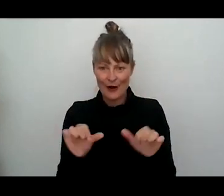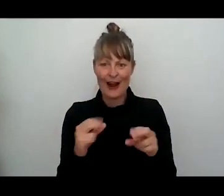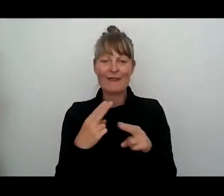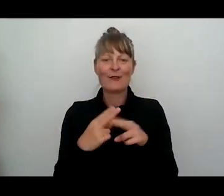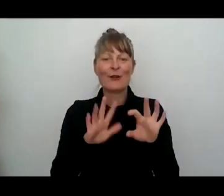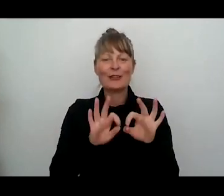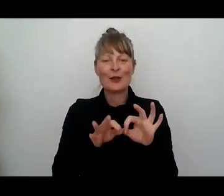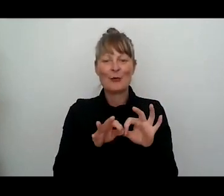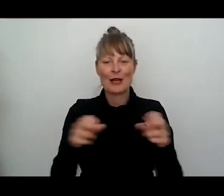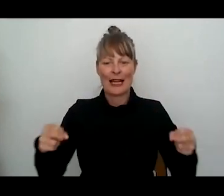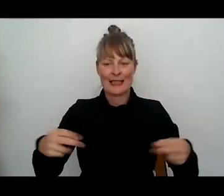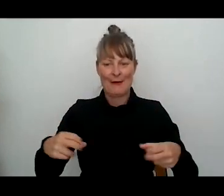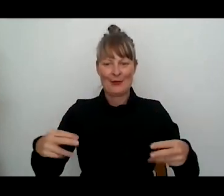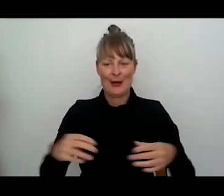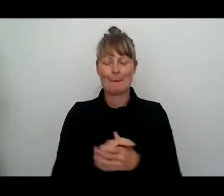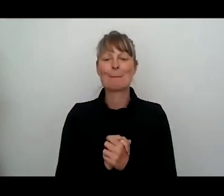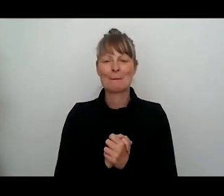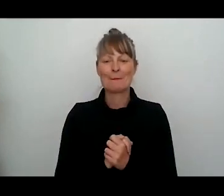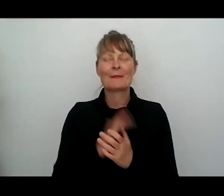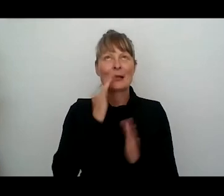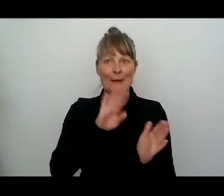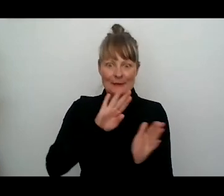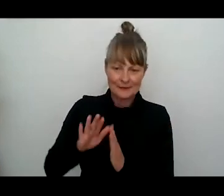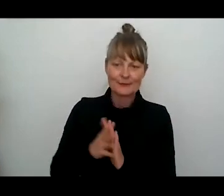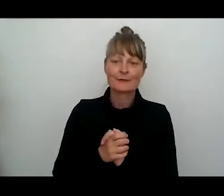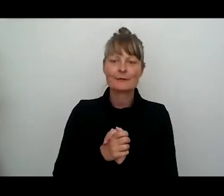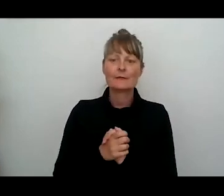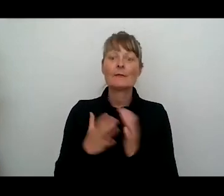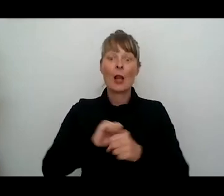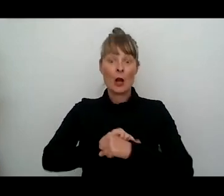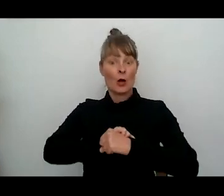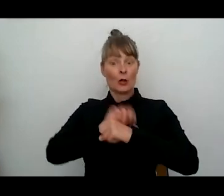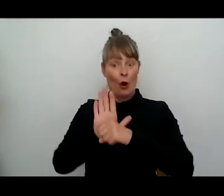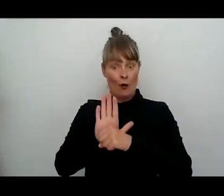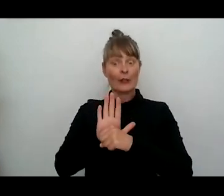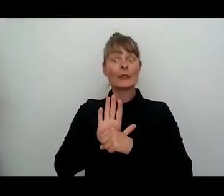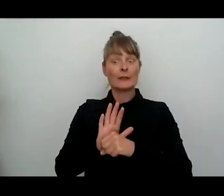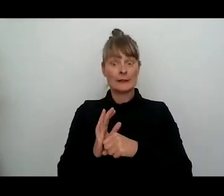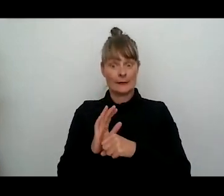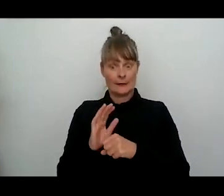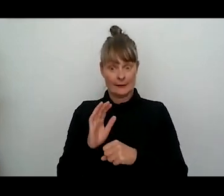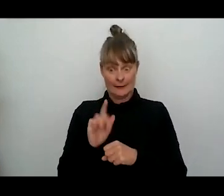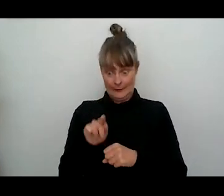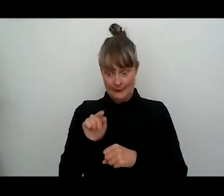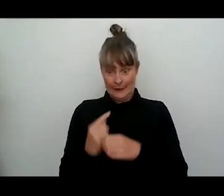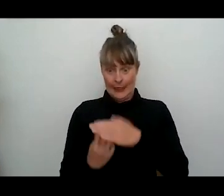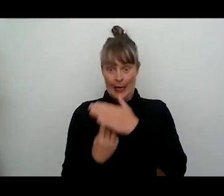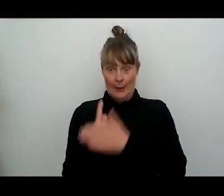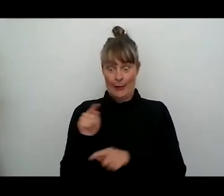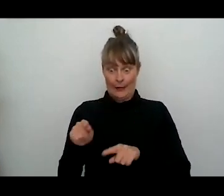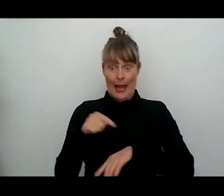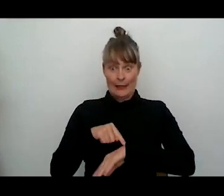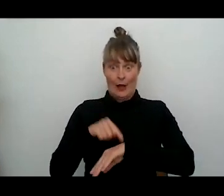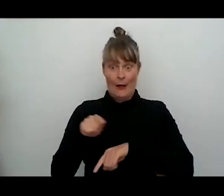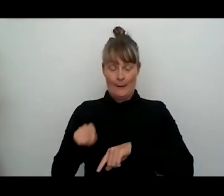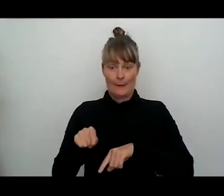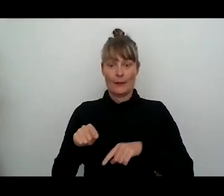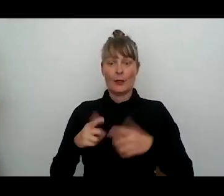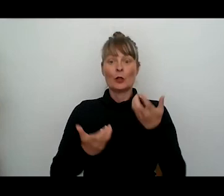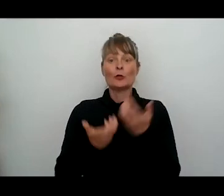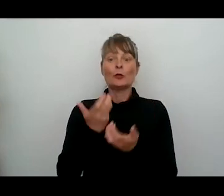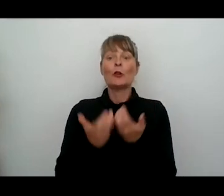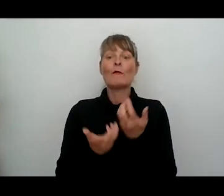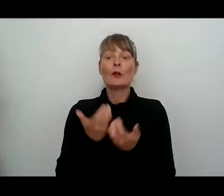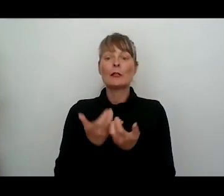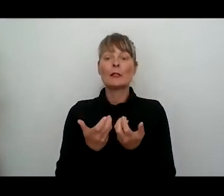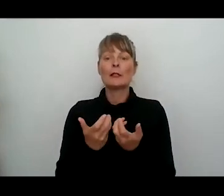So I wanted to, when COVID hit and the lockdown started, universities quickly dropped their sort